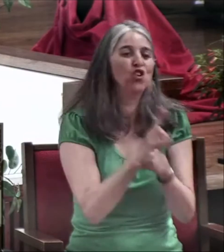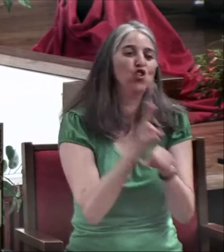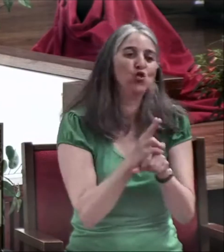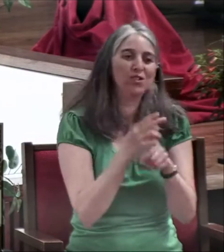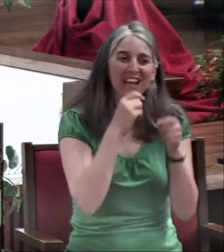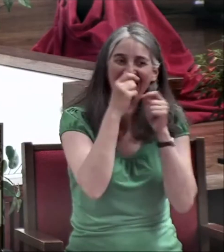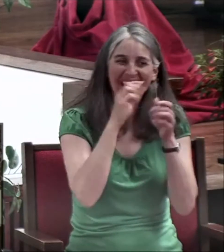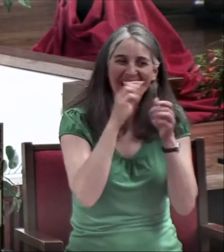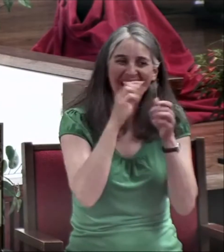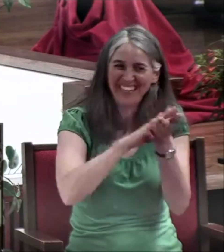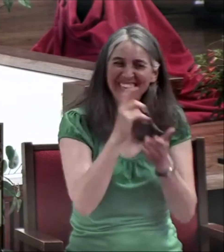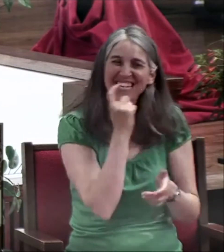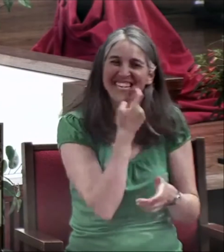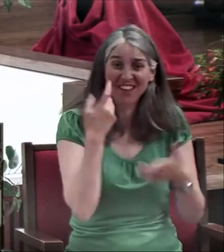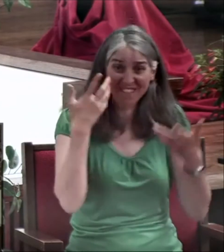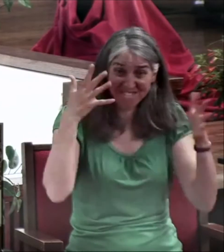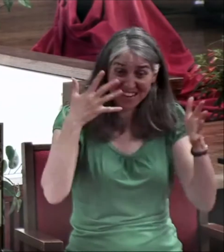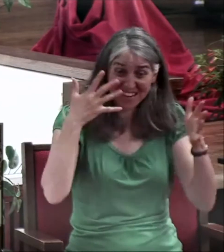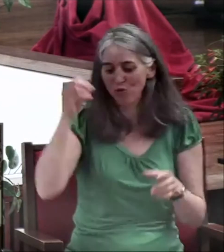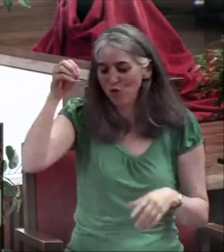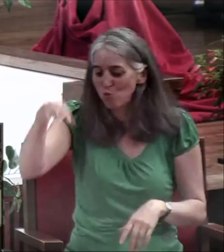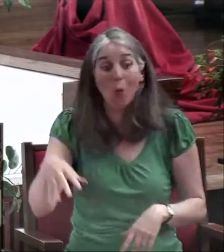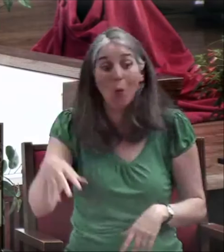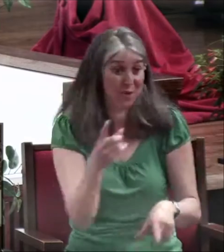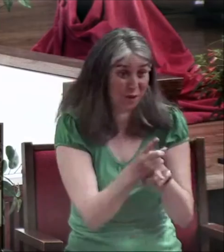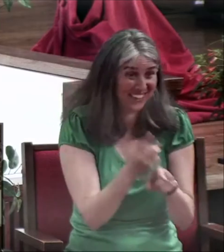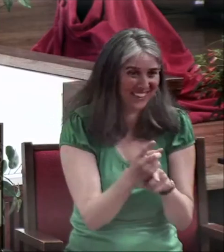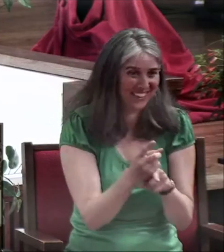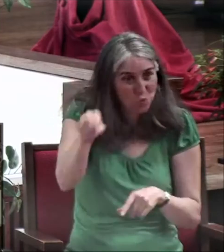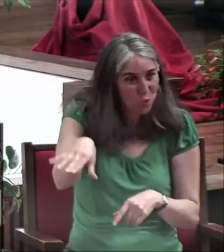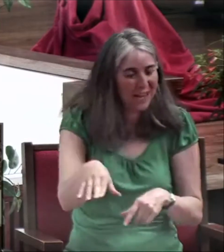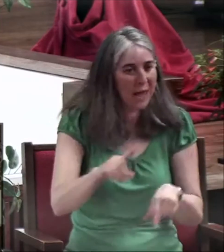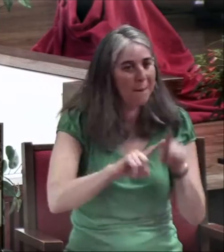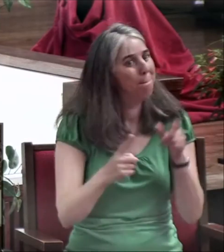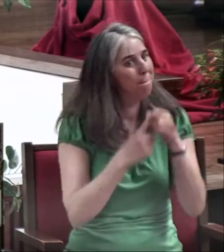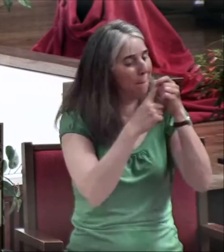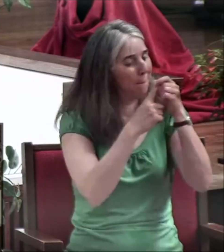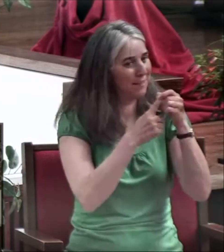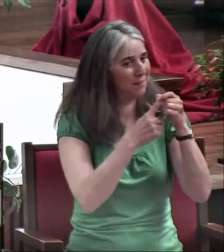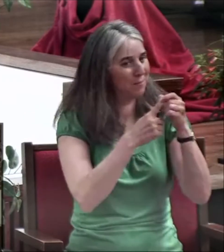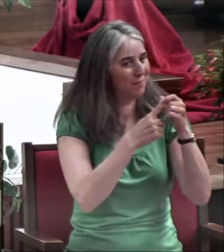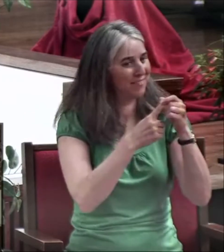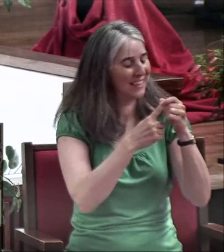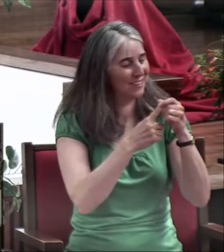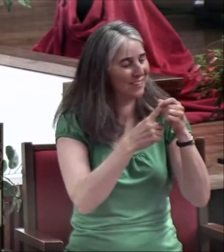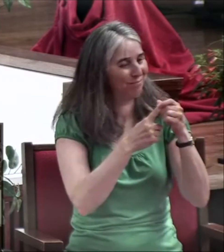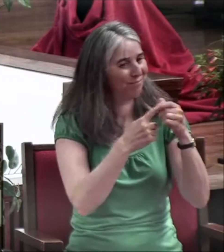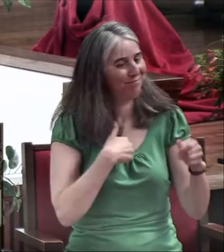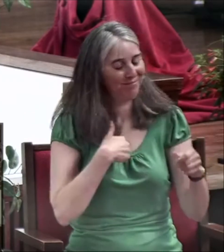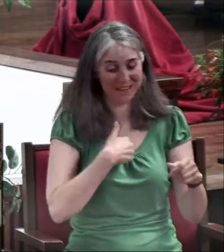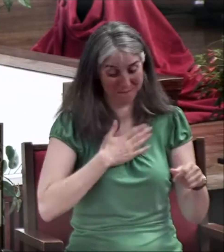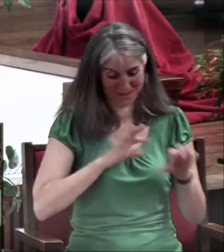your teeth, and then when you're done, you throw it away. Except I don't throw